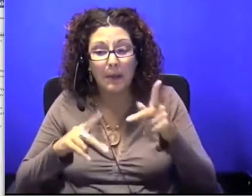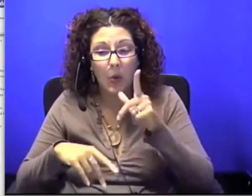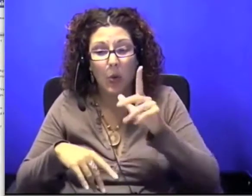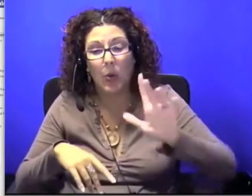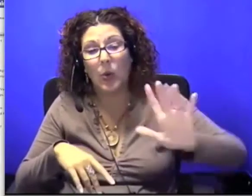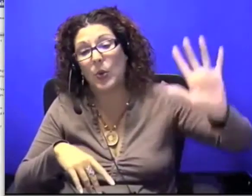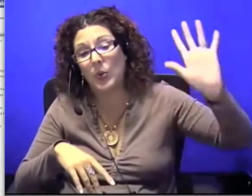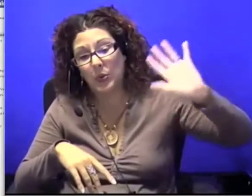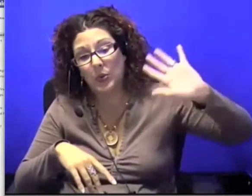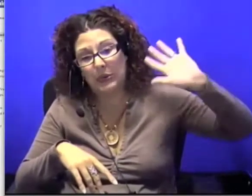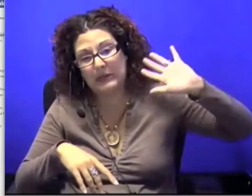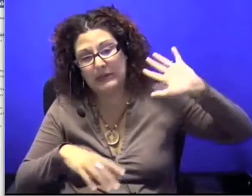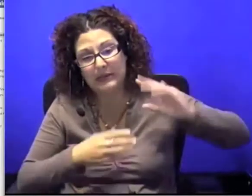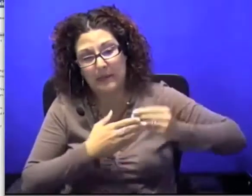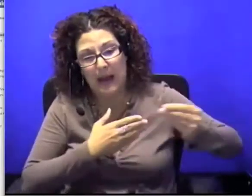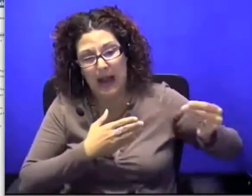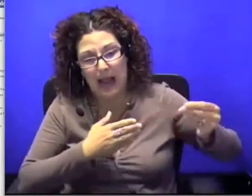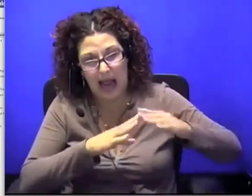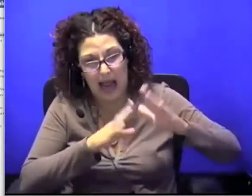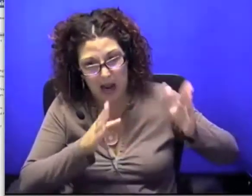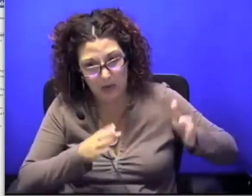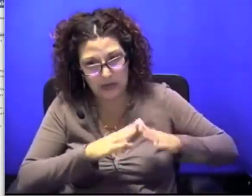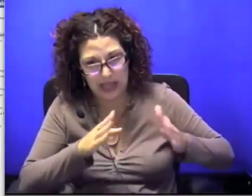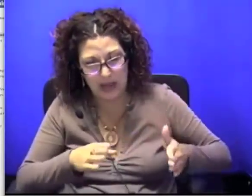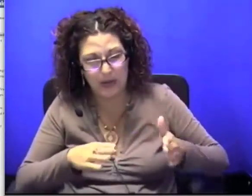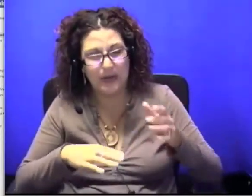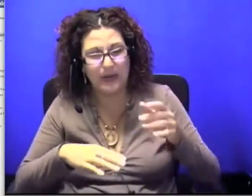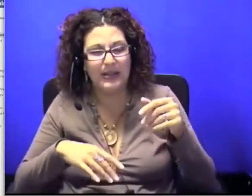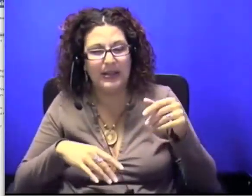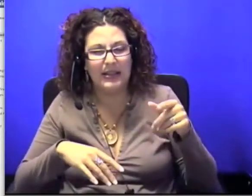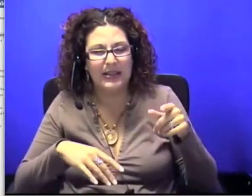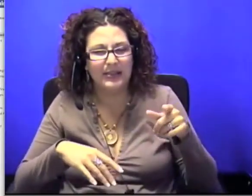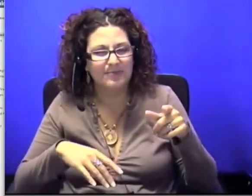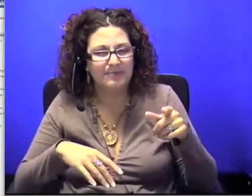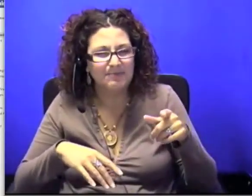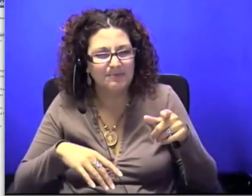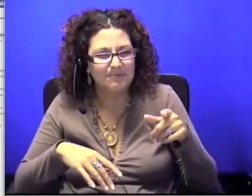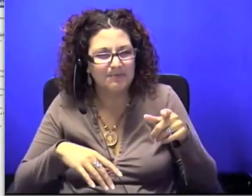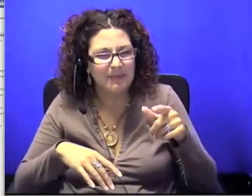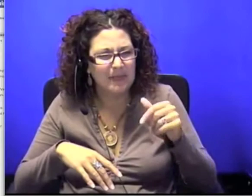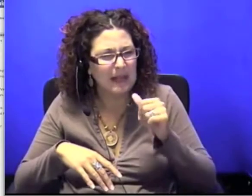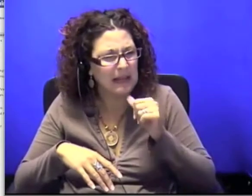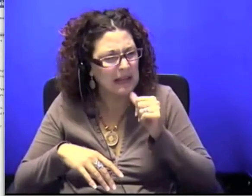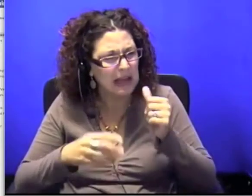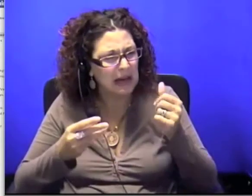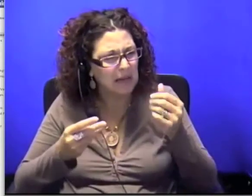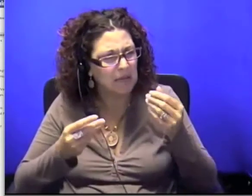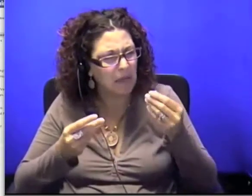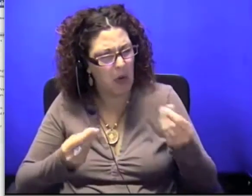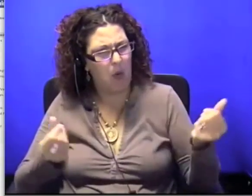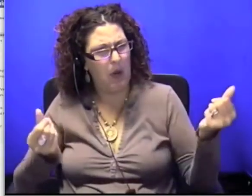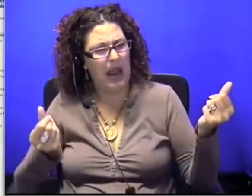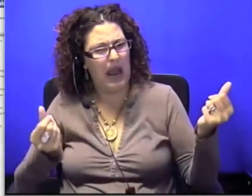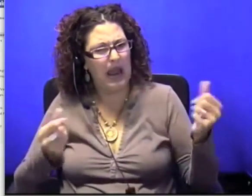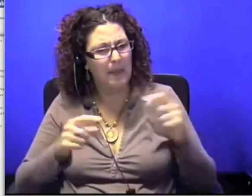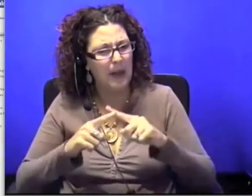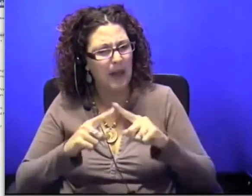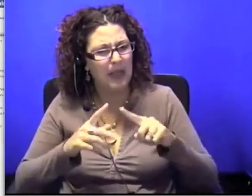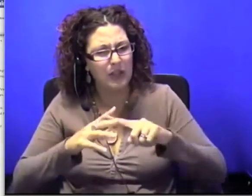those people who were once buying houses, they didn't go away. They just are going to